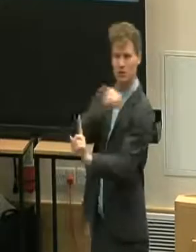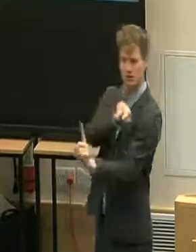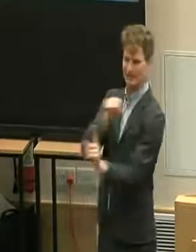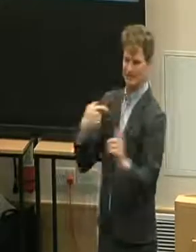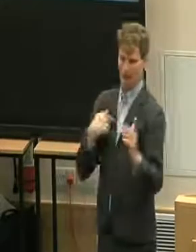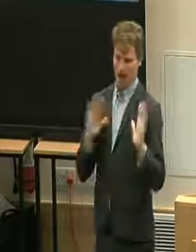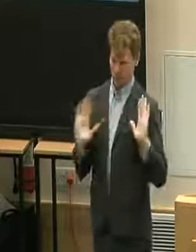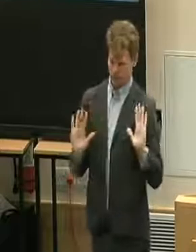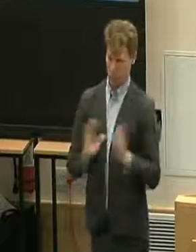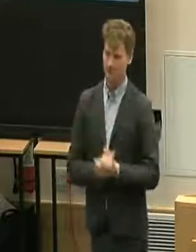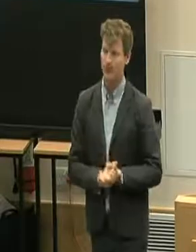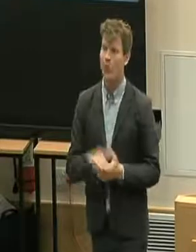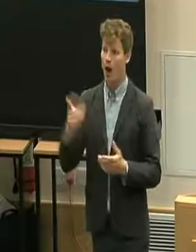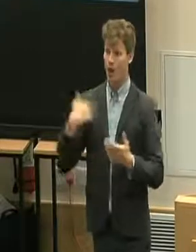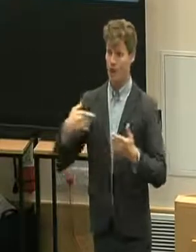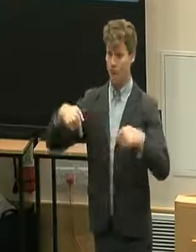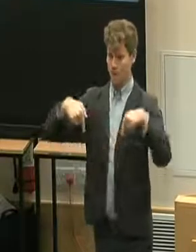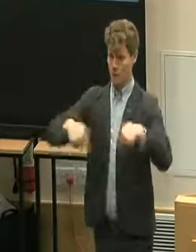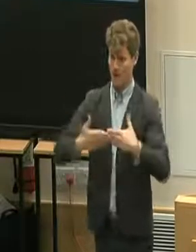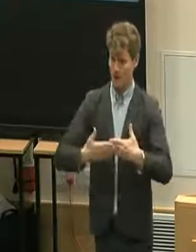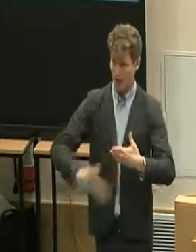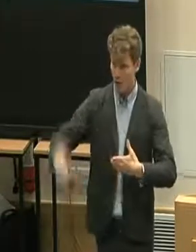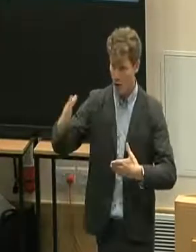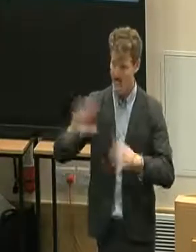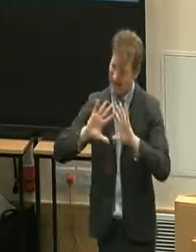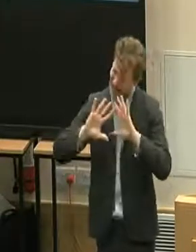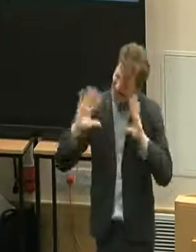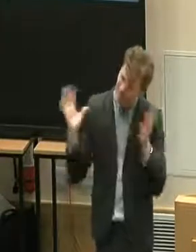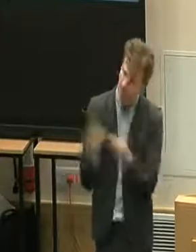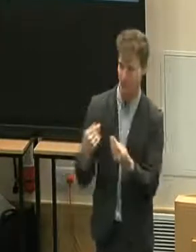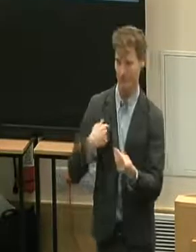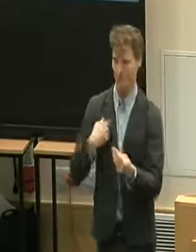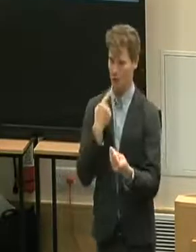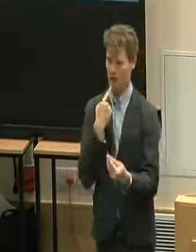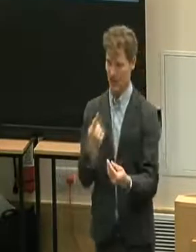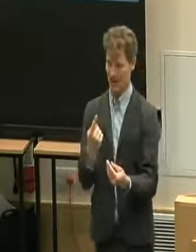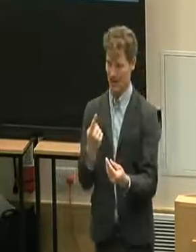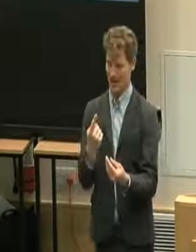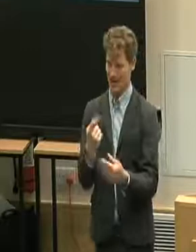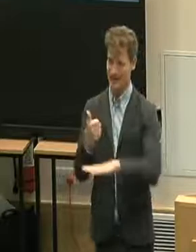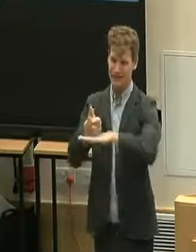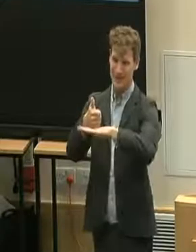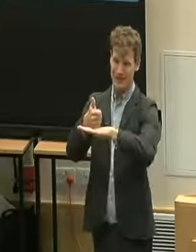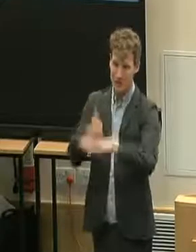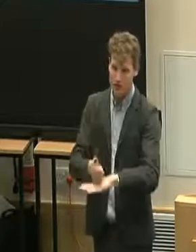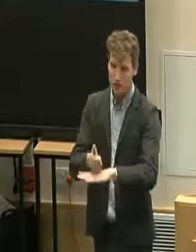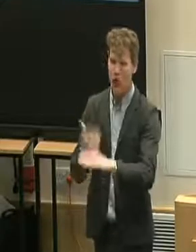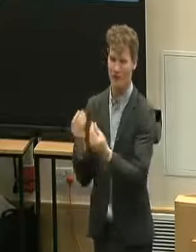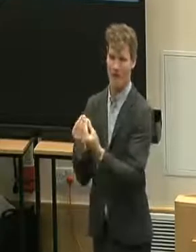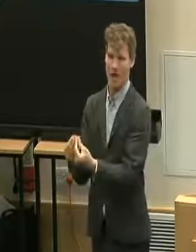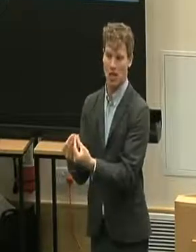Everything I'm going to say from now on is based on the view that values like equality, like human